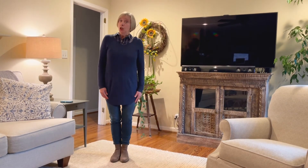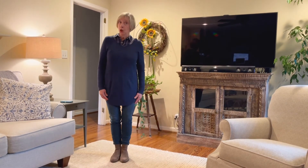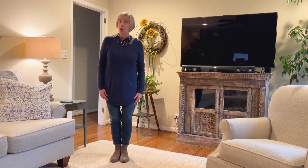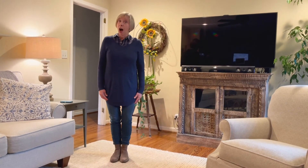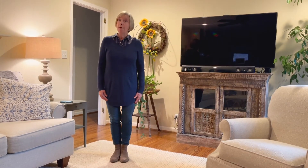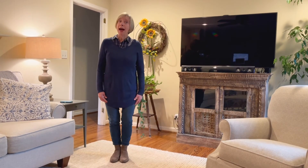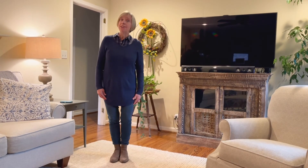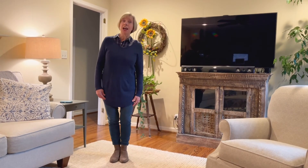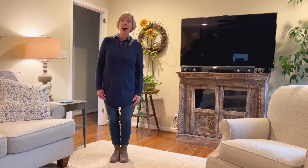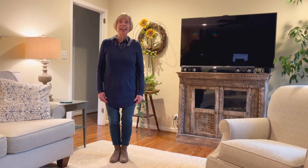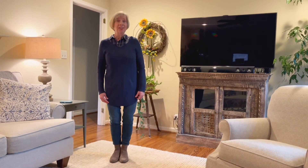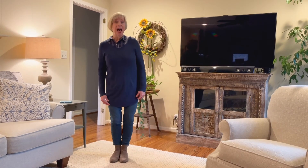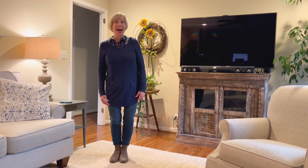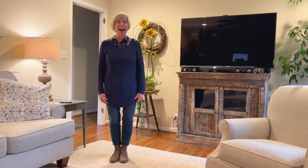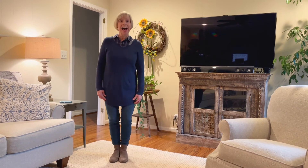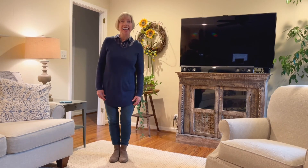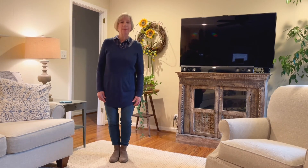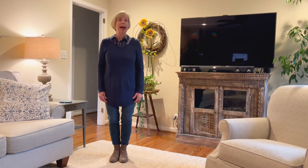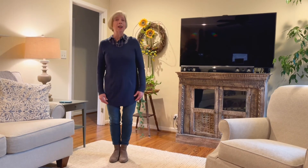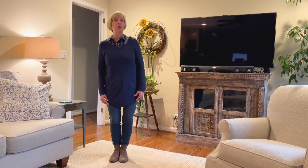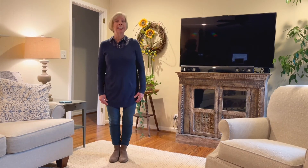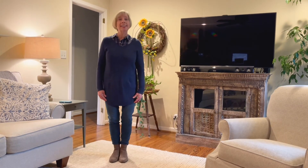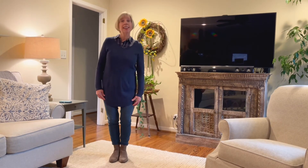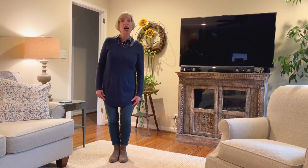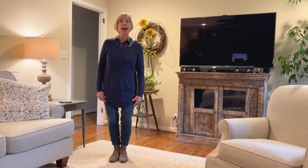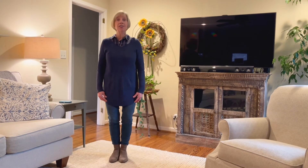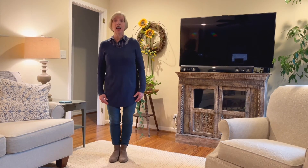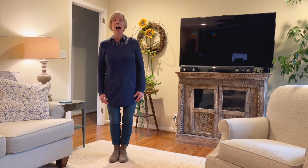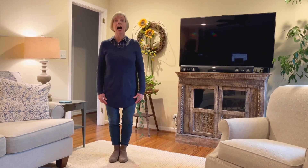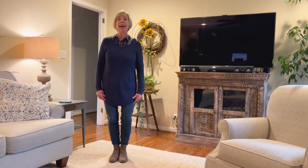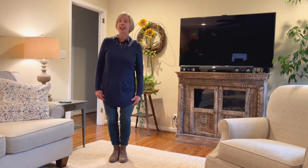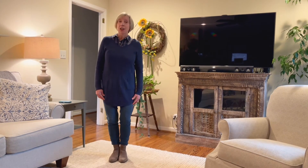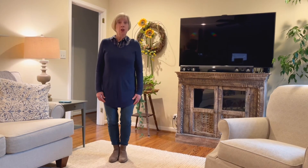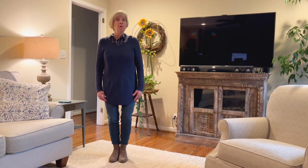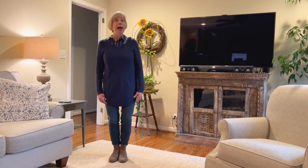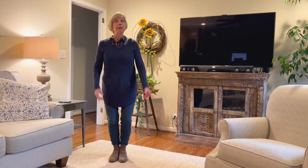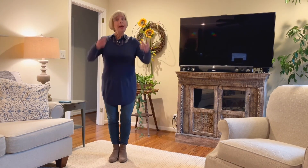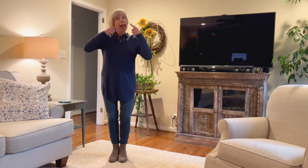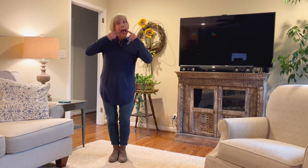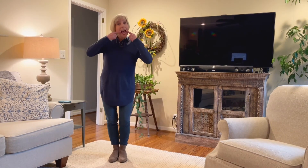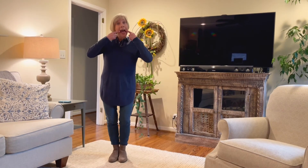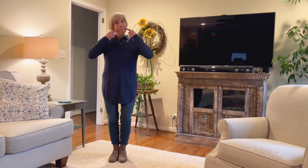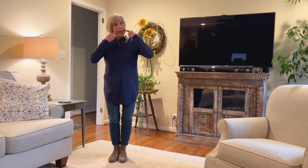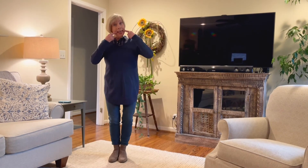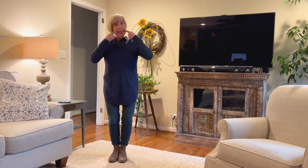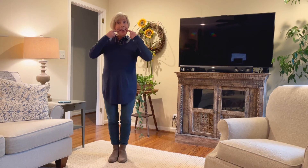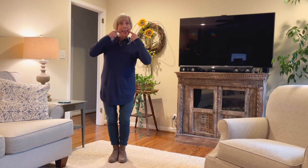You are my sunshine, my only sunshine. You make me happy